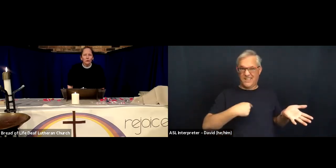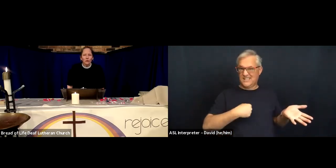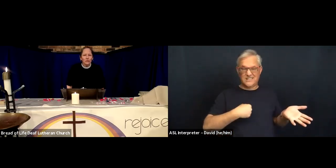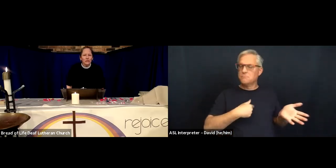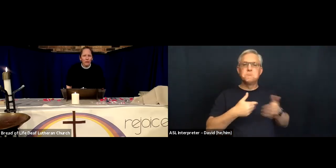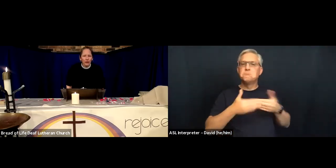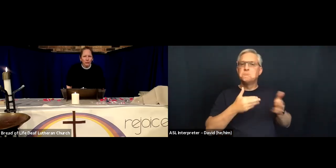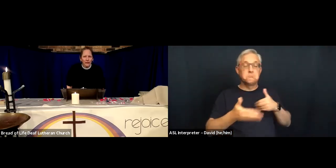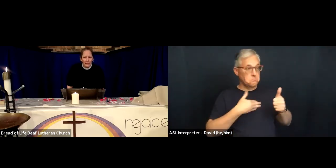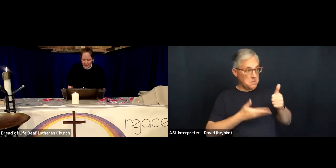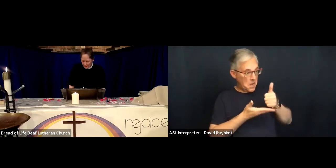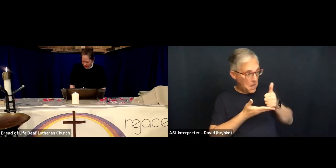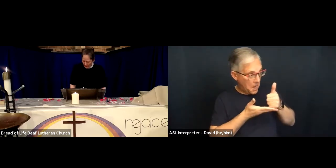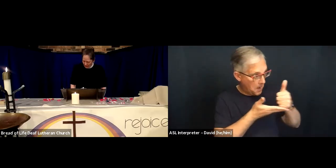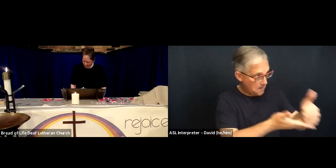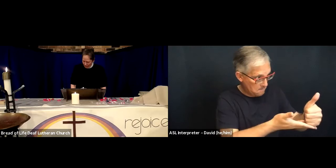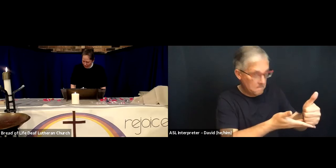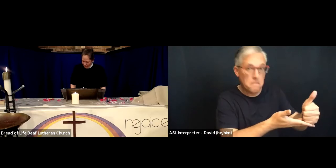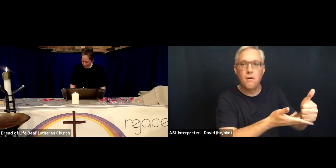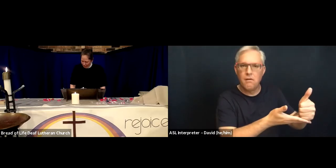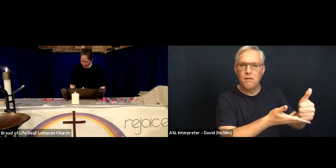make the world a better place.